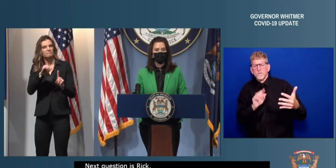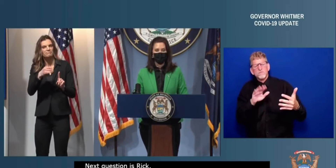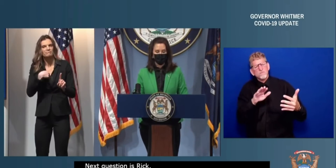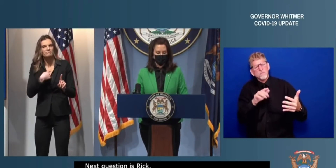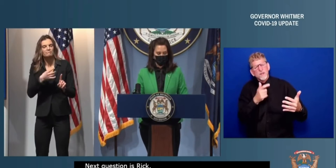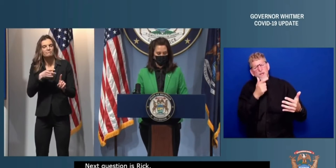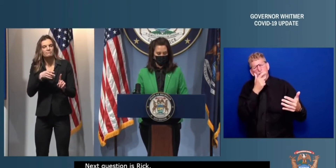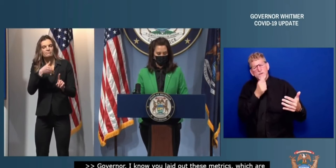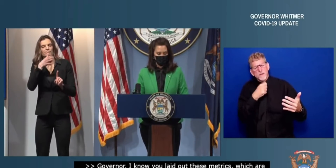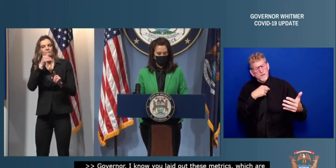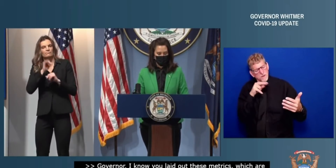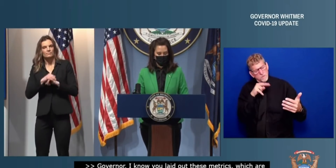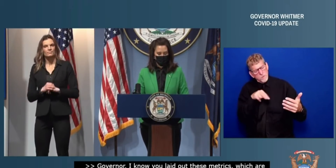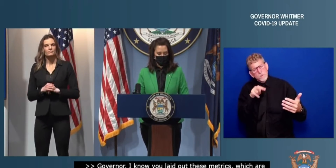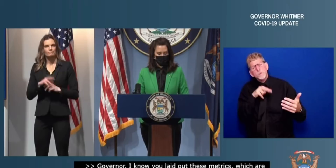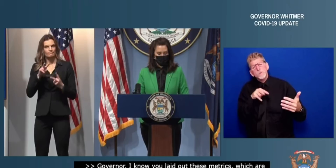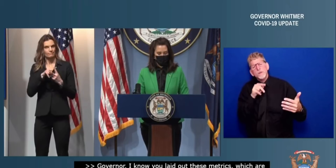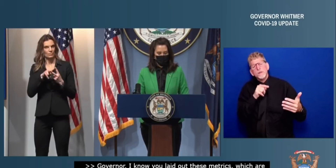you have any